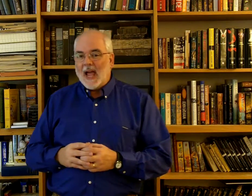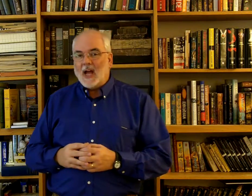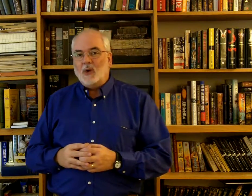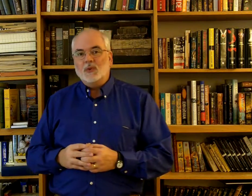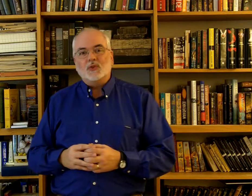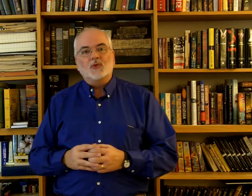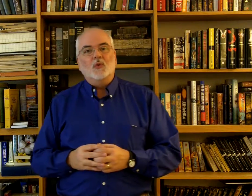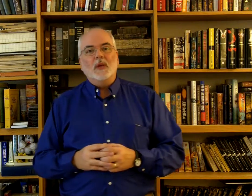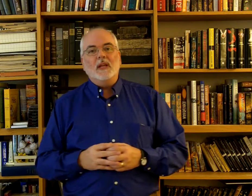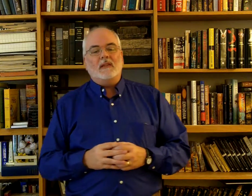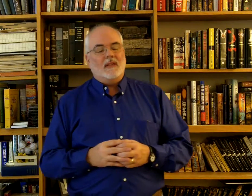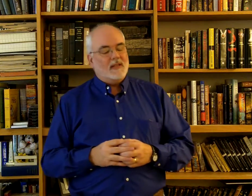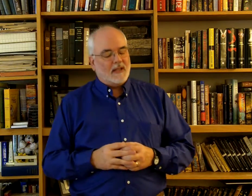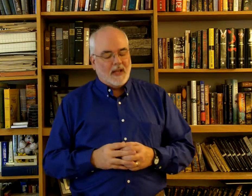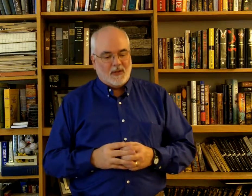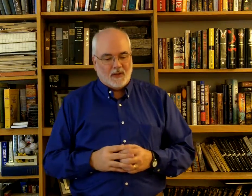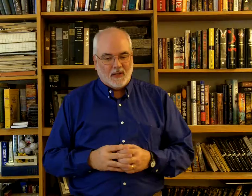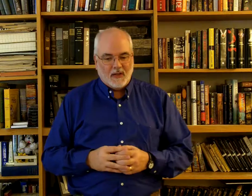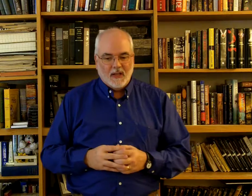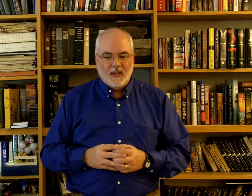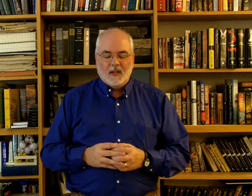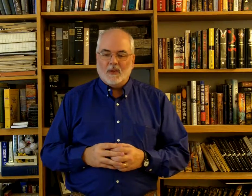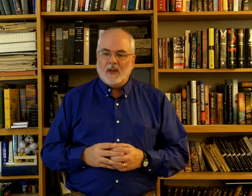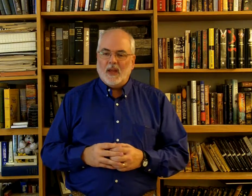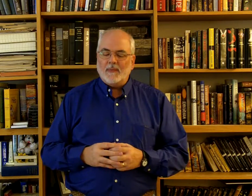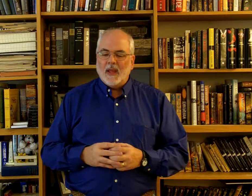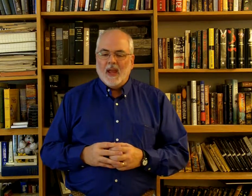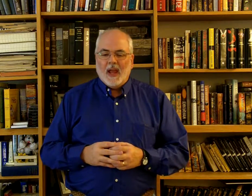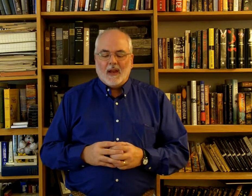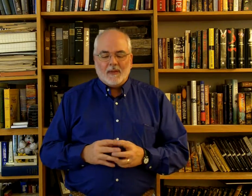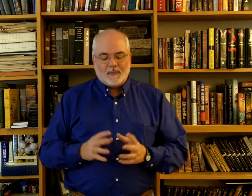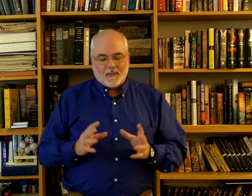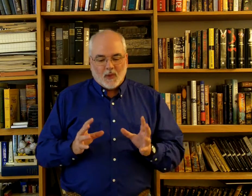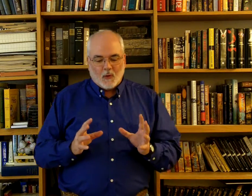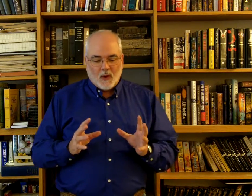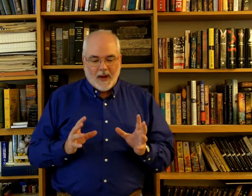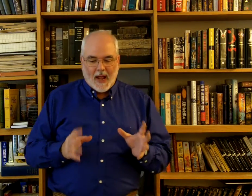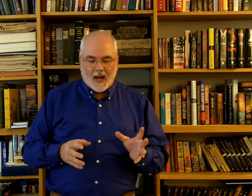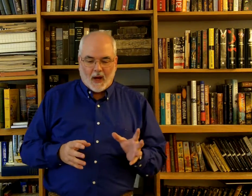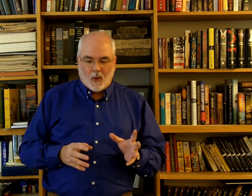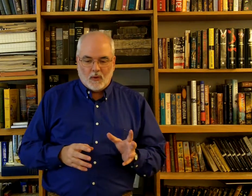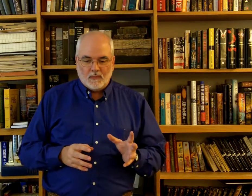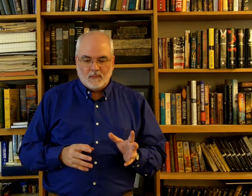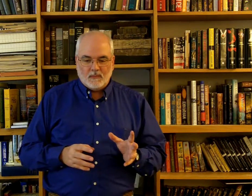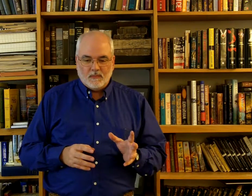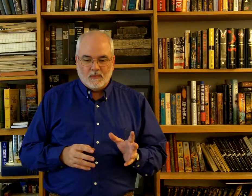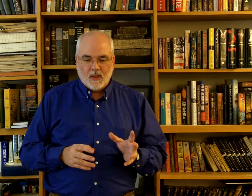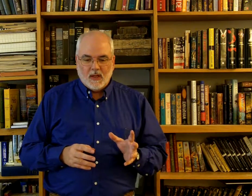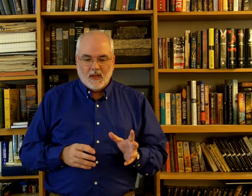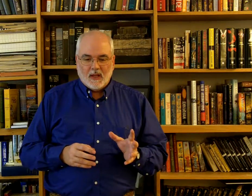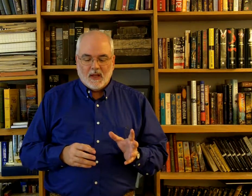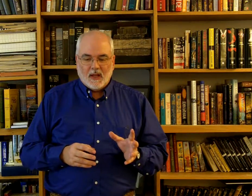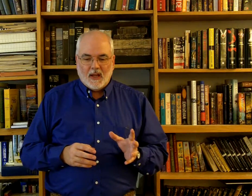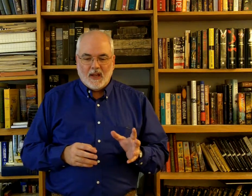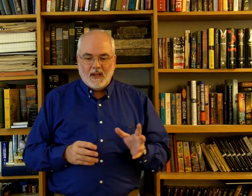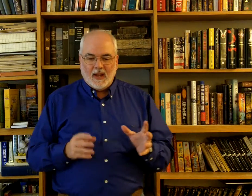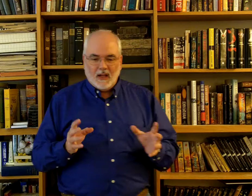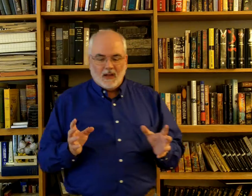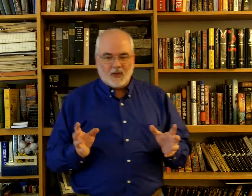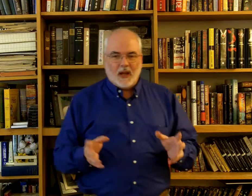How sweet the sound. Okay, the word how in the English